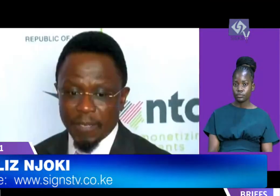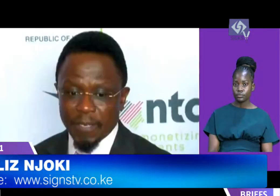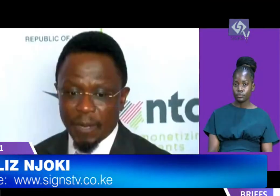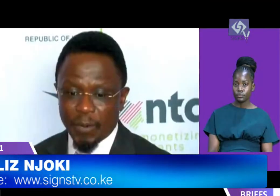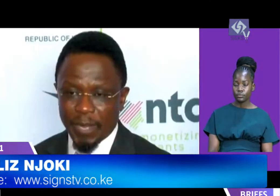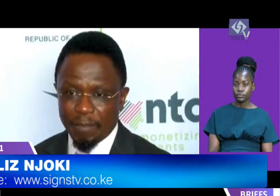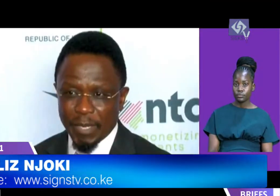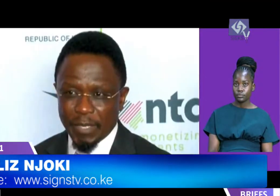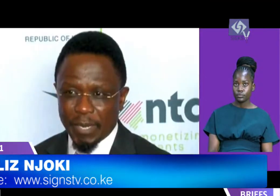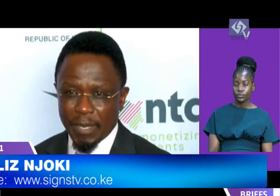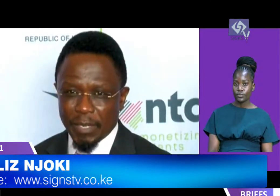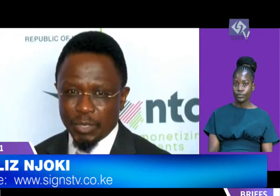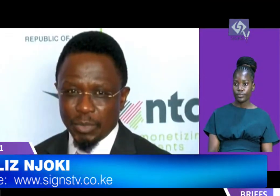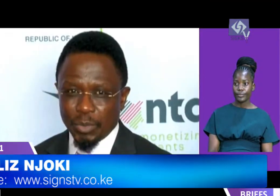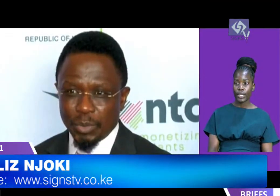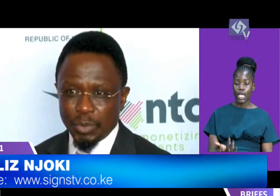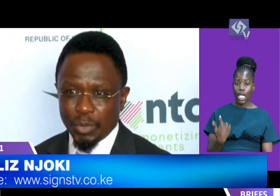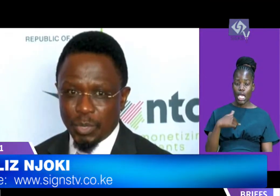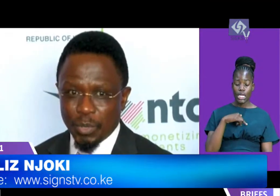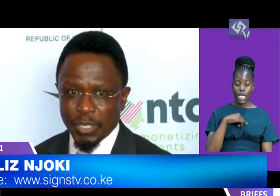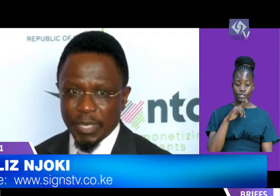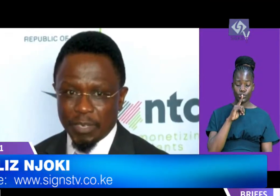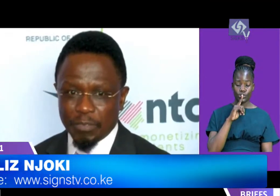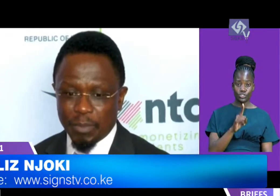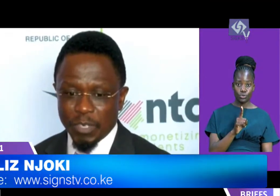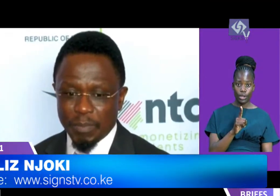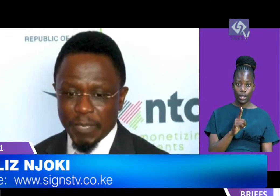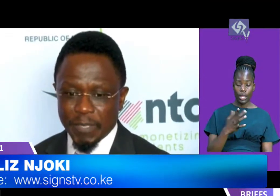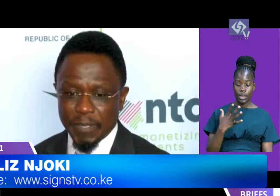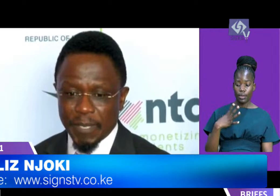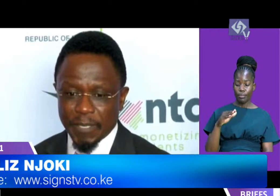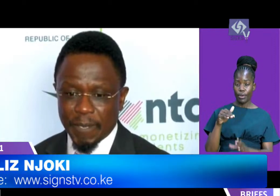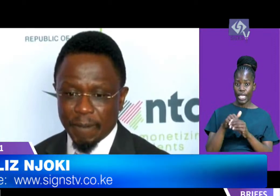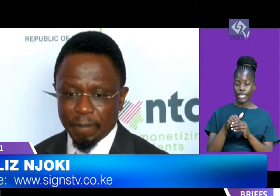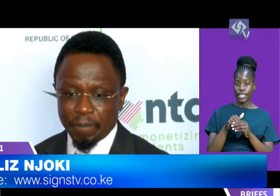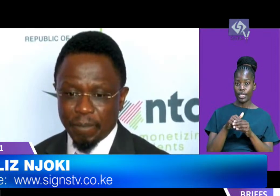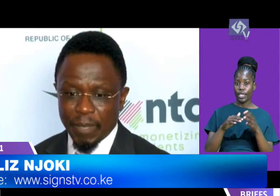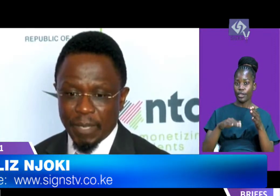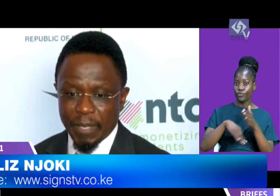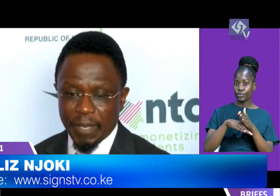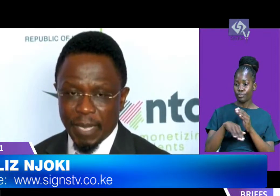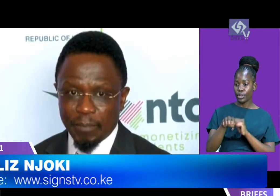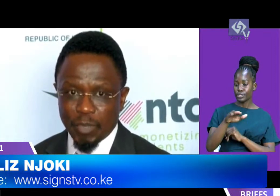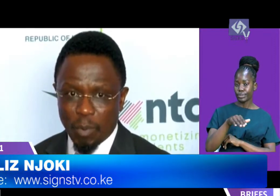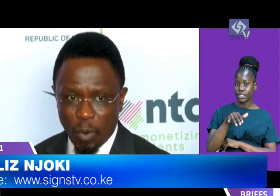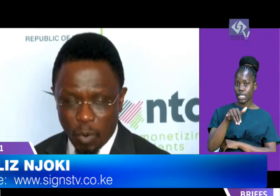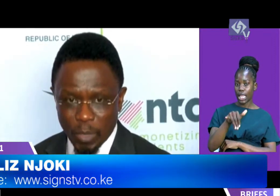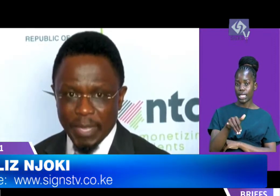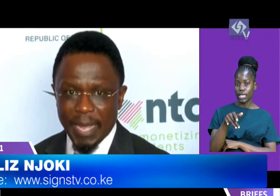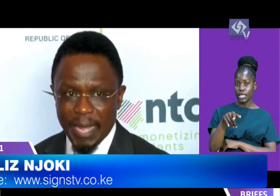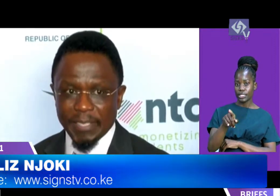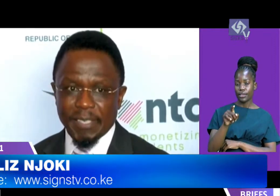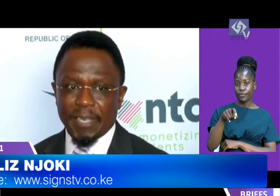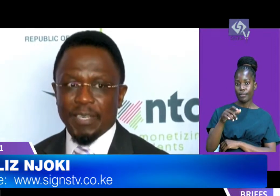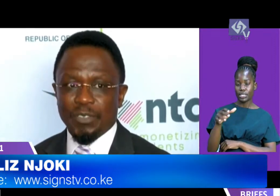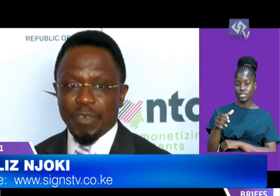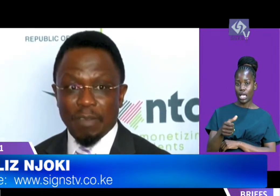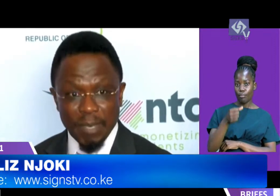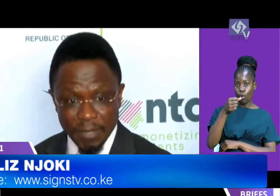And we have made it clear to those in that football space that they have to uphold the highest standards of